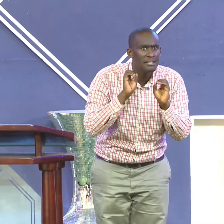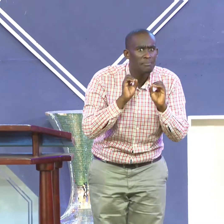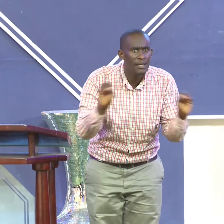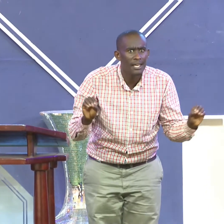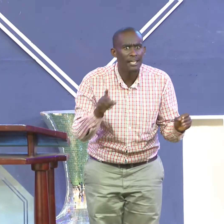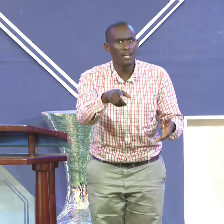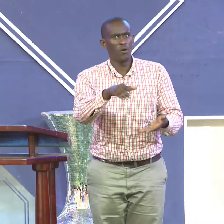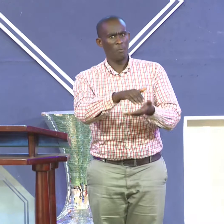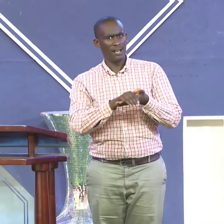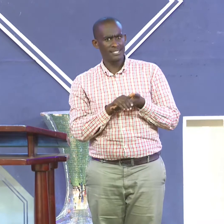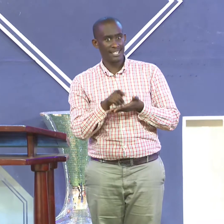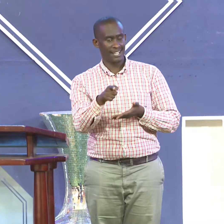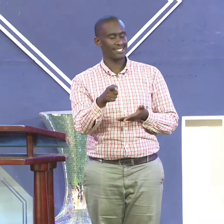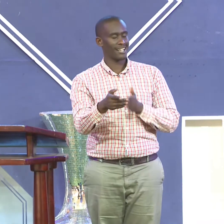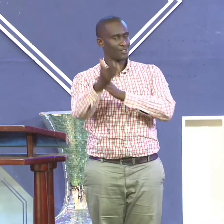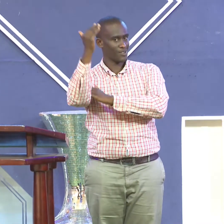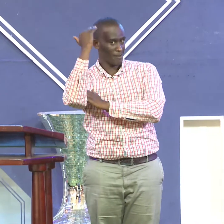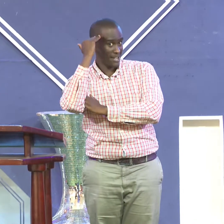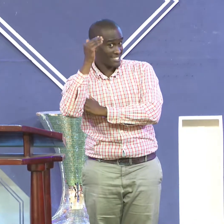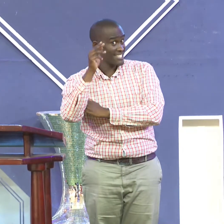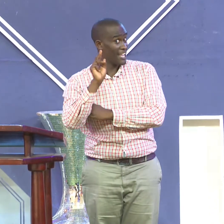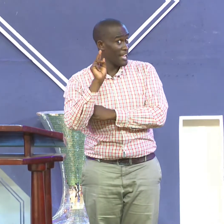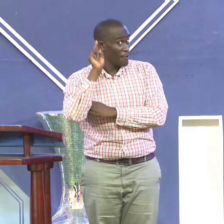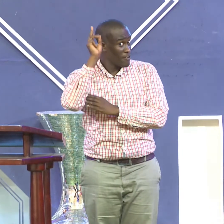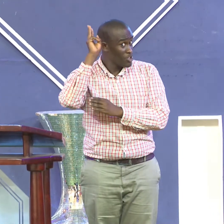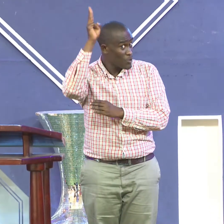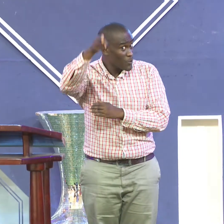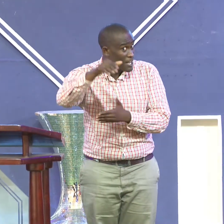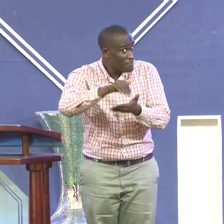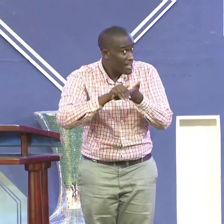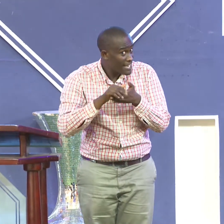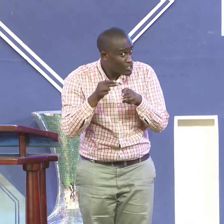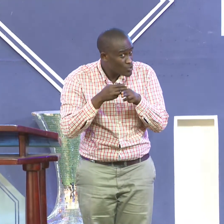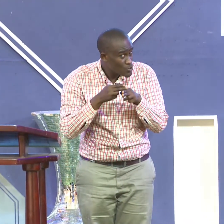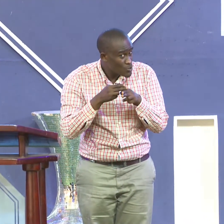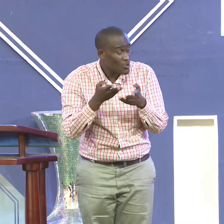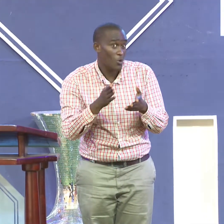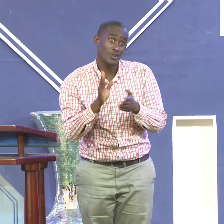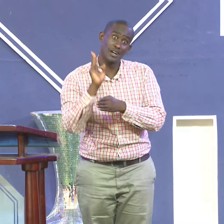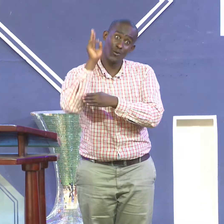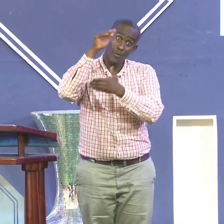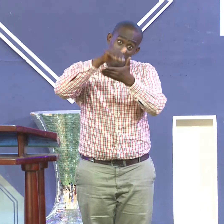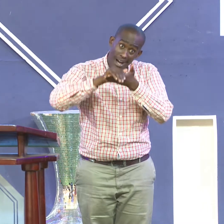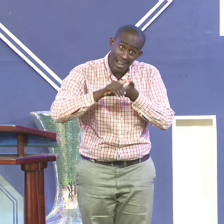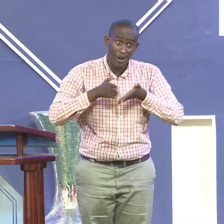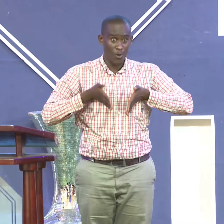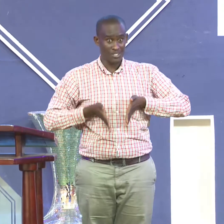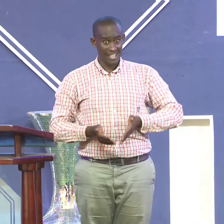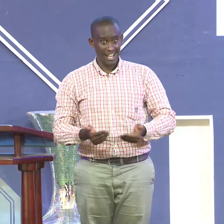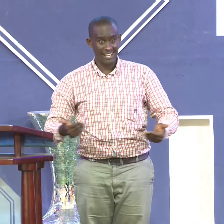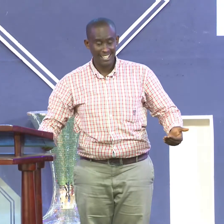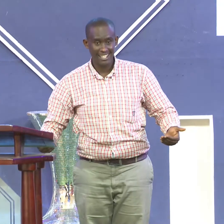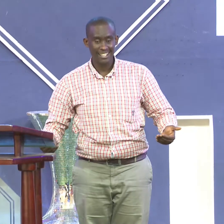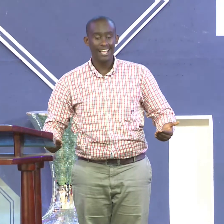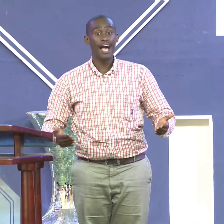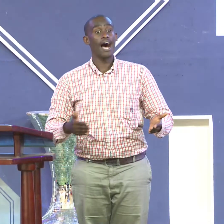Tonafumbirwa. You're not yet married. Yolo kumachimanyo jakufumbirwa. But because he knows that you will marry, ojakuwasa, or you will get married, ozale, and then give